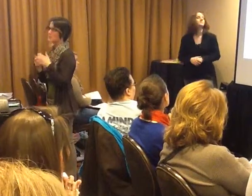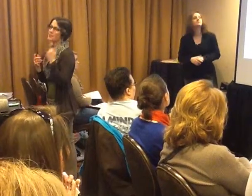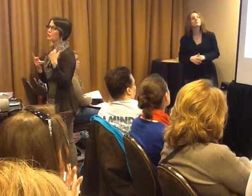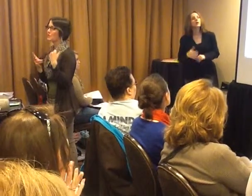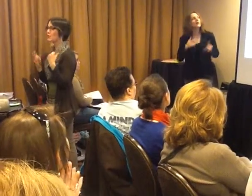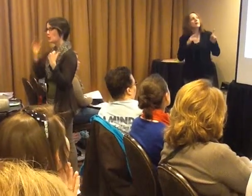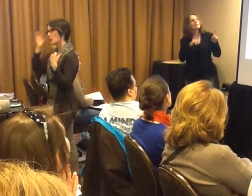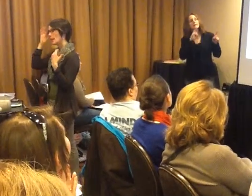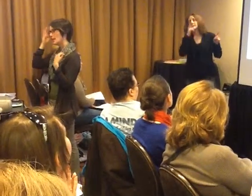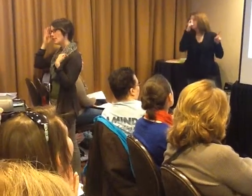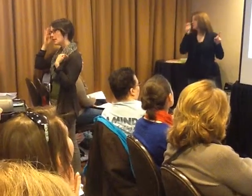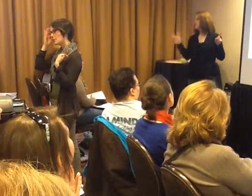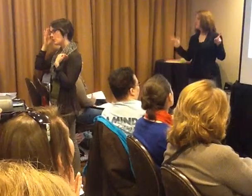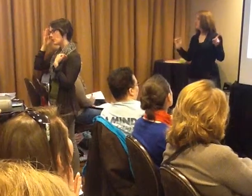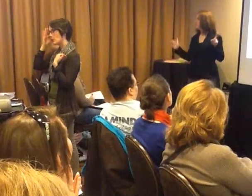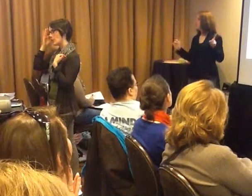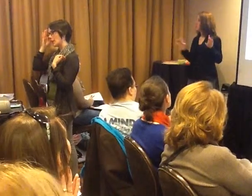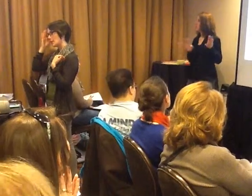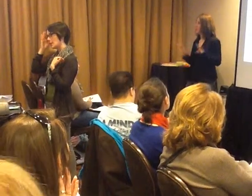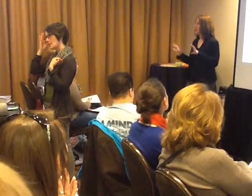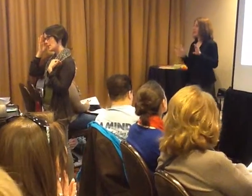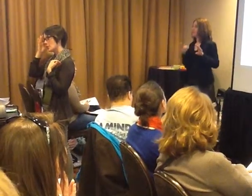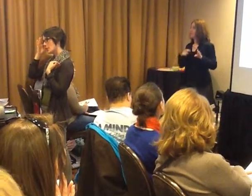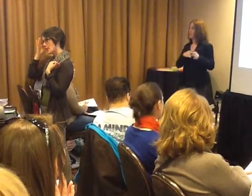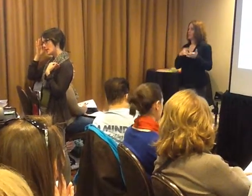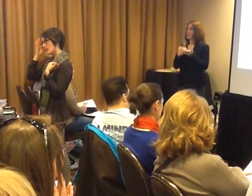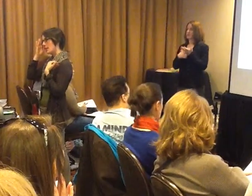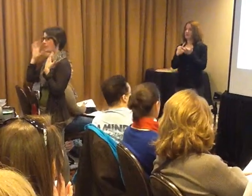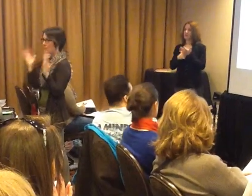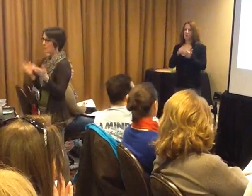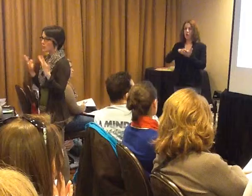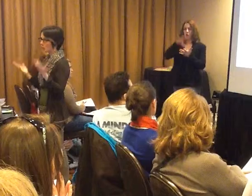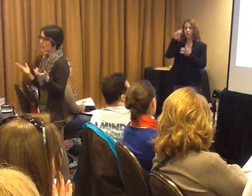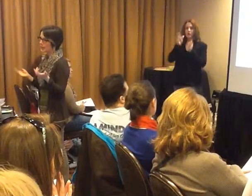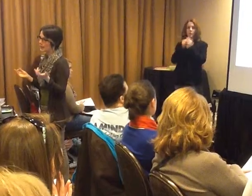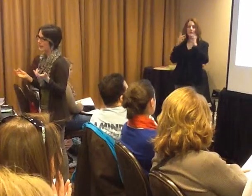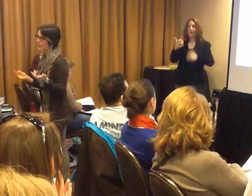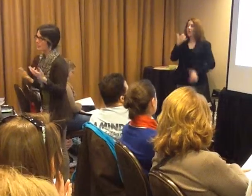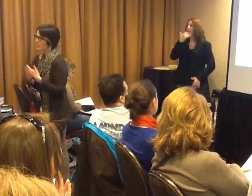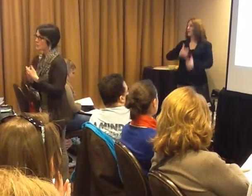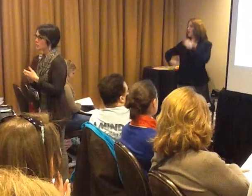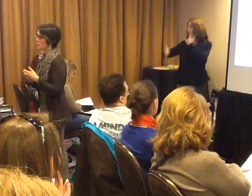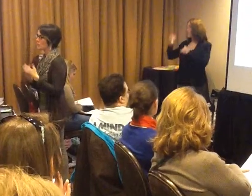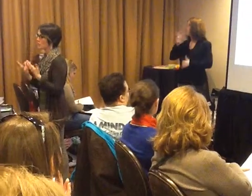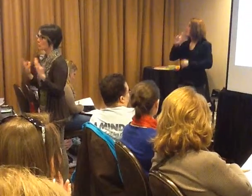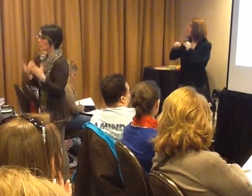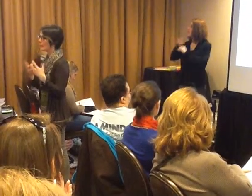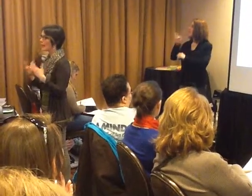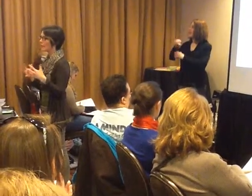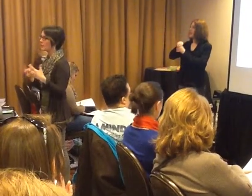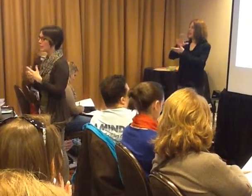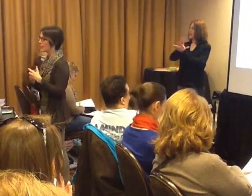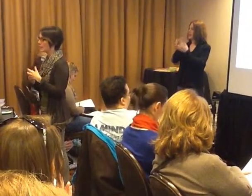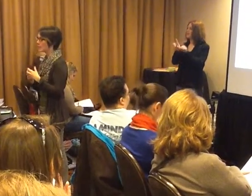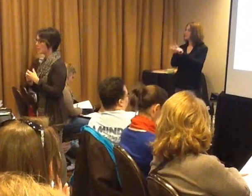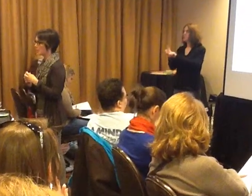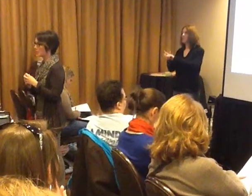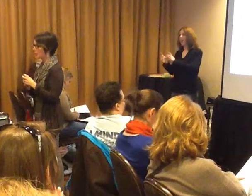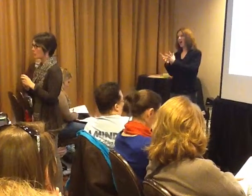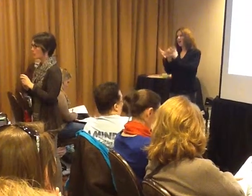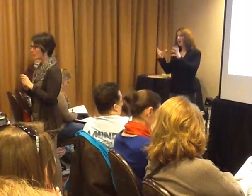So this was interesting too. In behavior, we talk about errorless learning. I mean, we talk about it in academics too, but really heavily